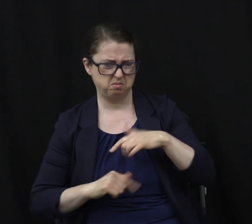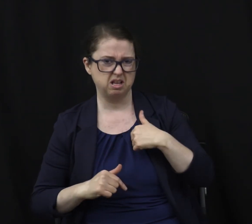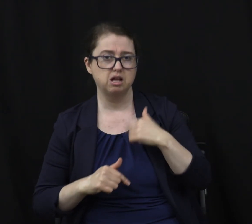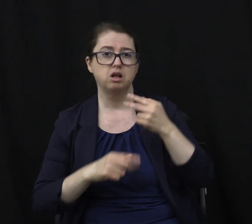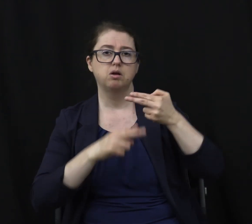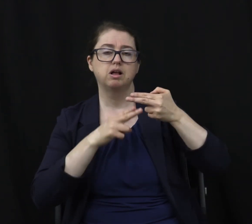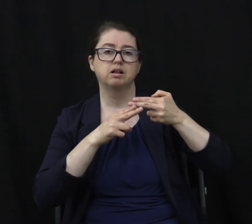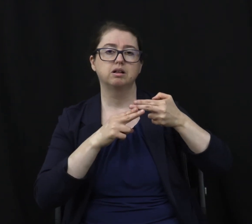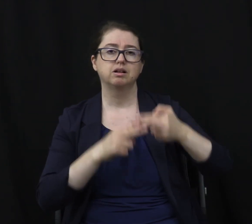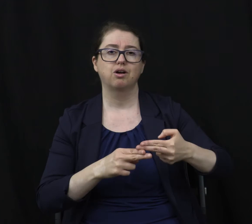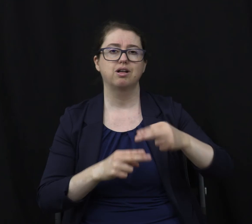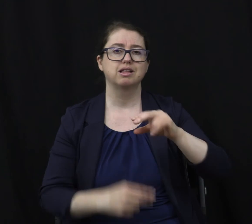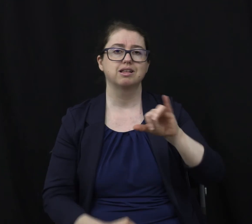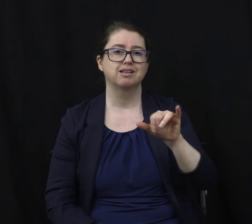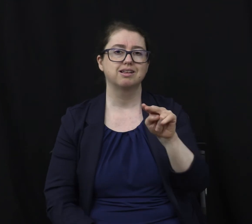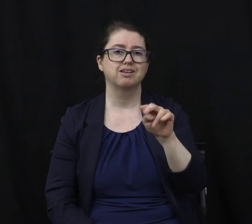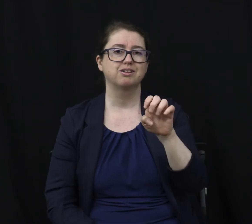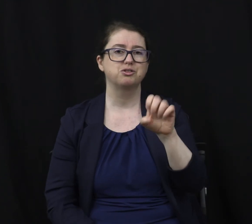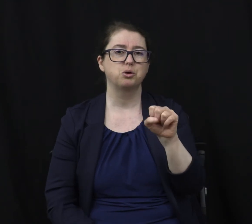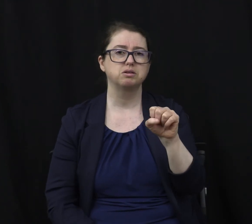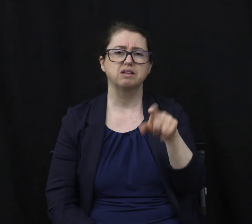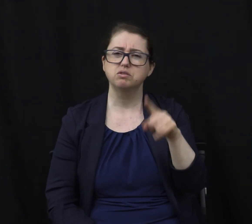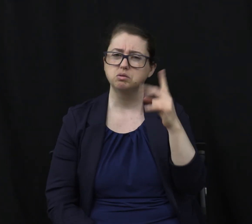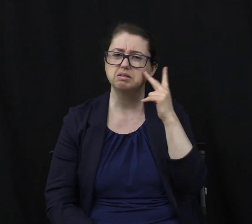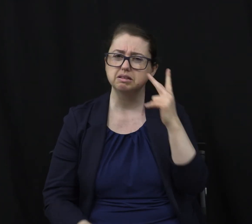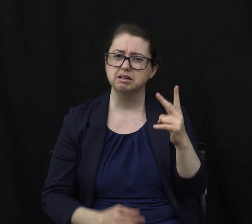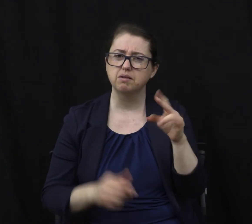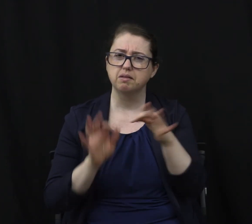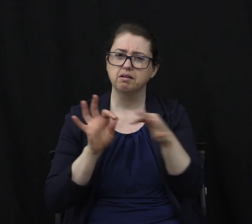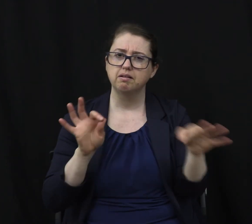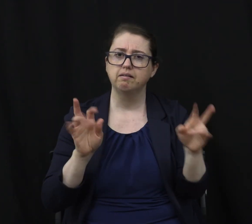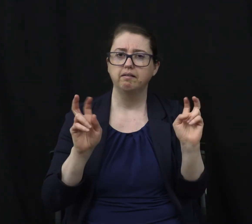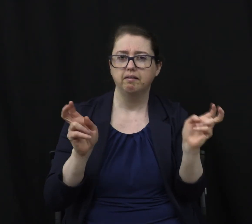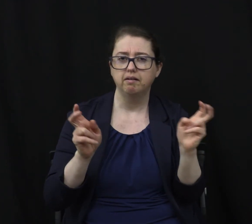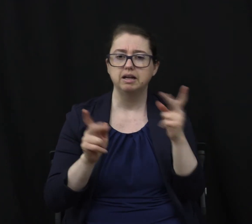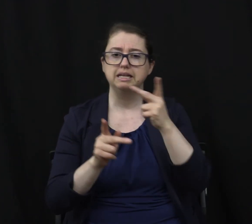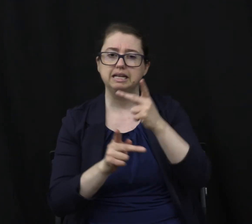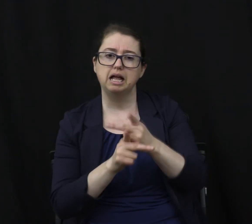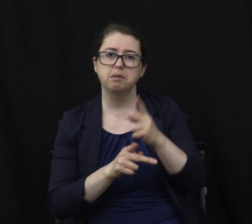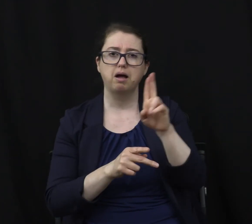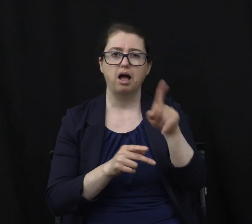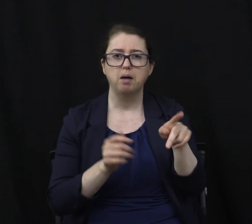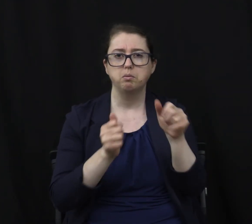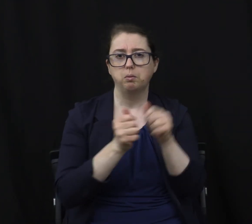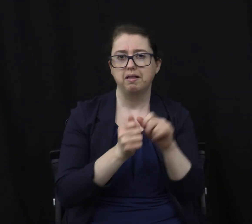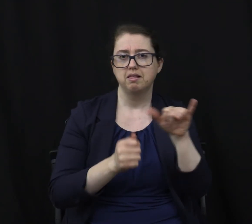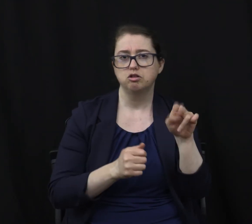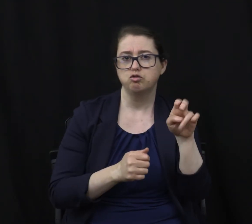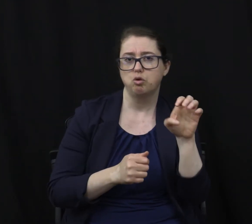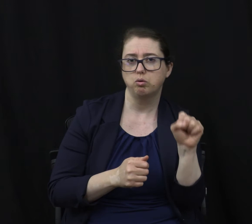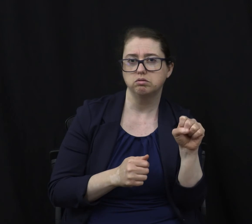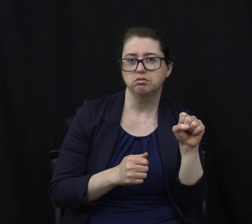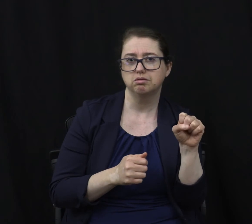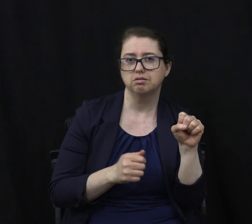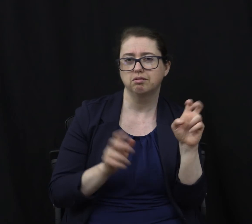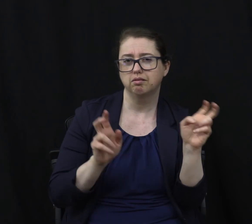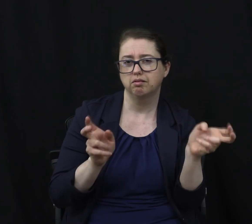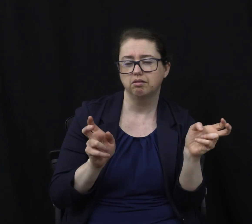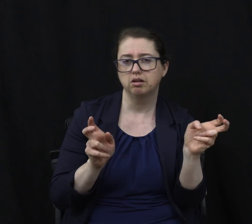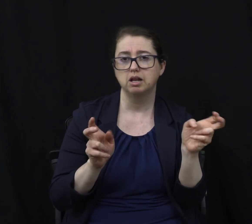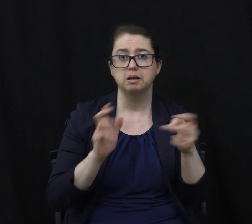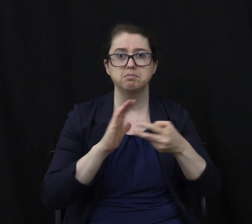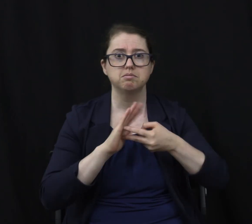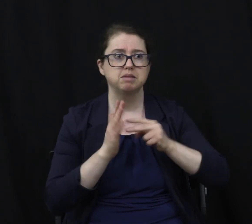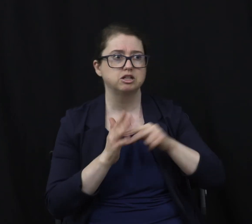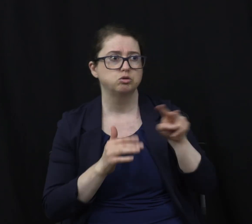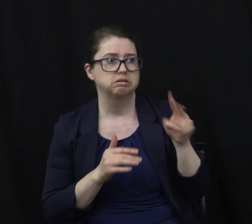you ever heard that expression, keeping up with the Joneses? Here's what's interesting. 30 years ago, you had to see the Joneses